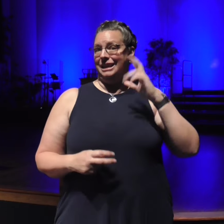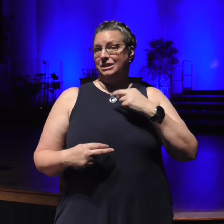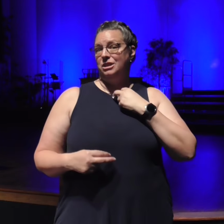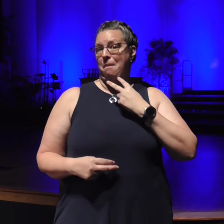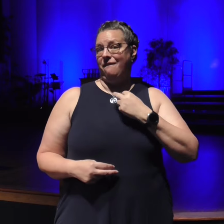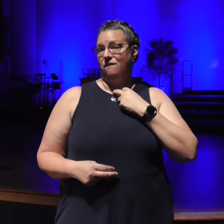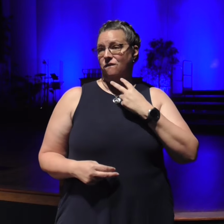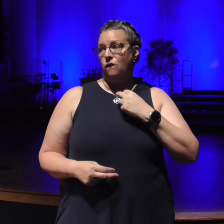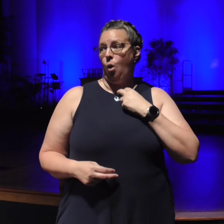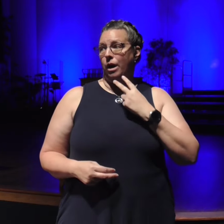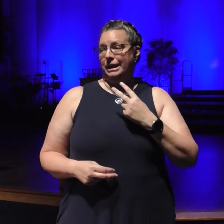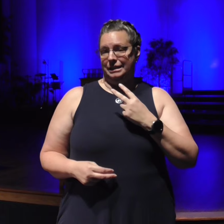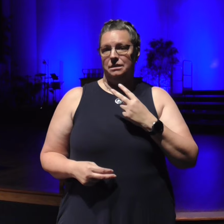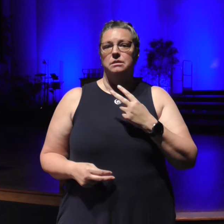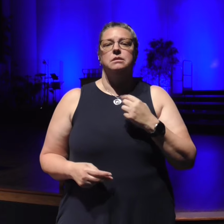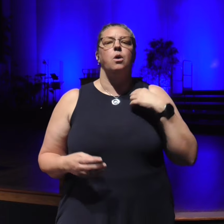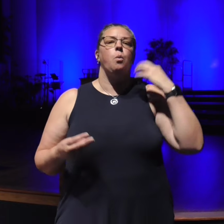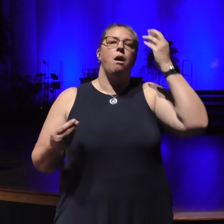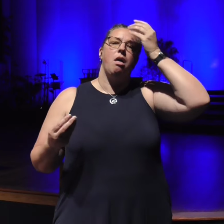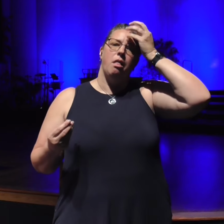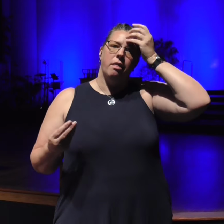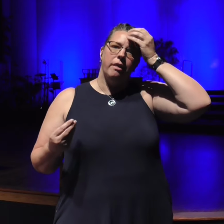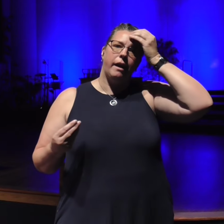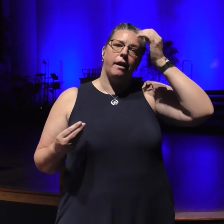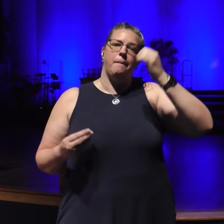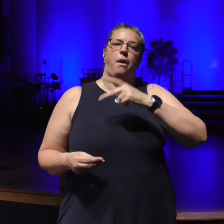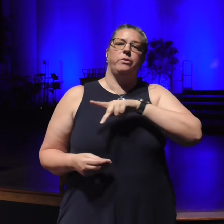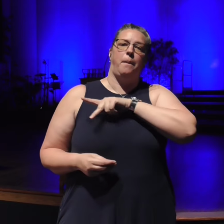considers their personal tapestry,